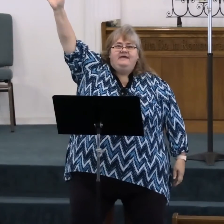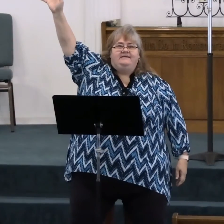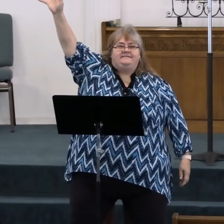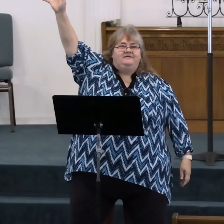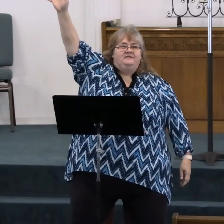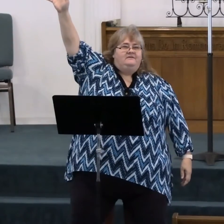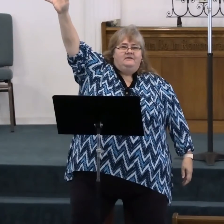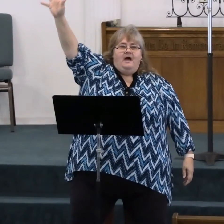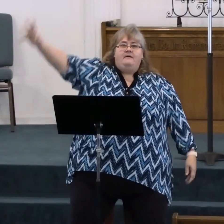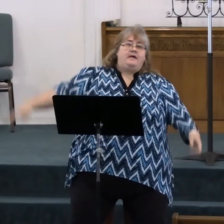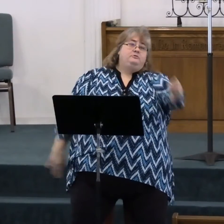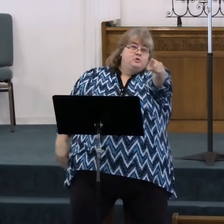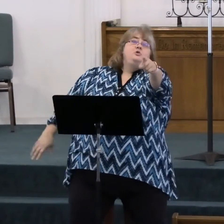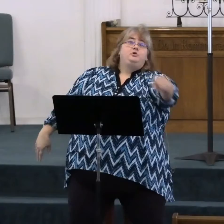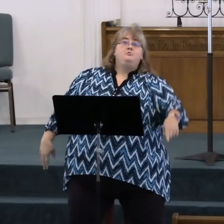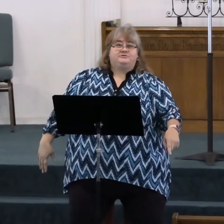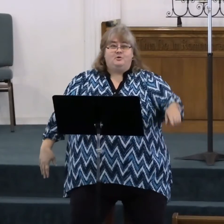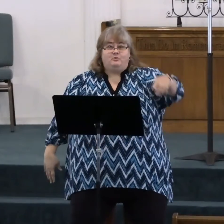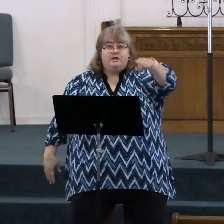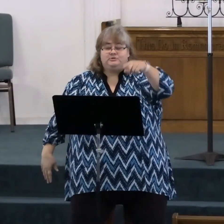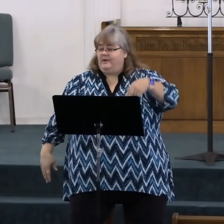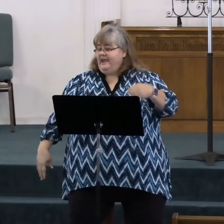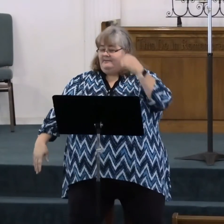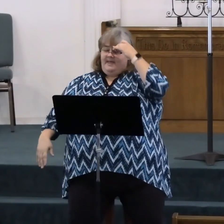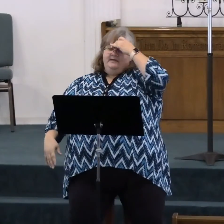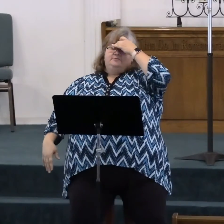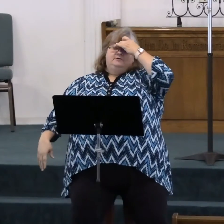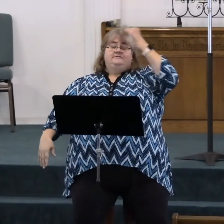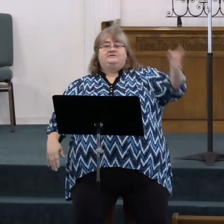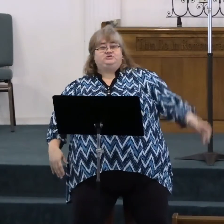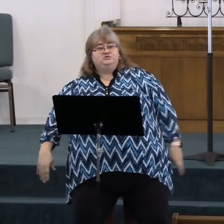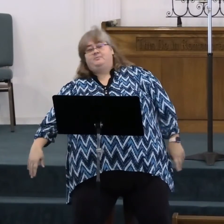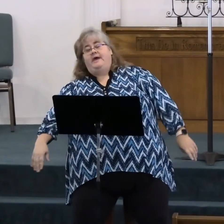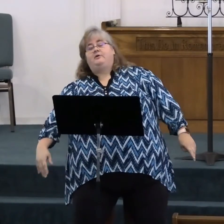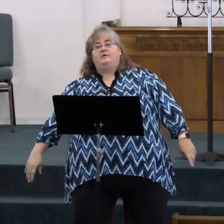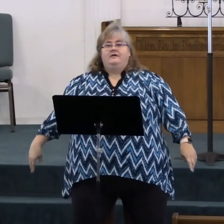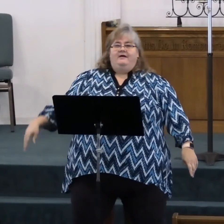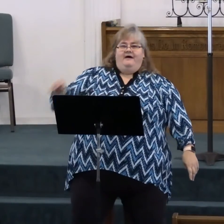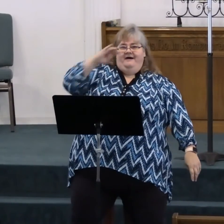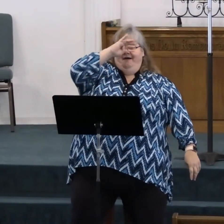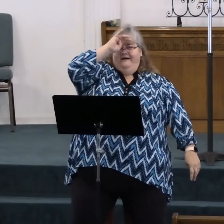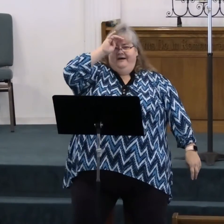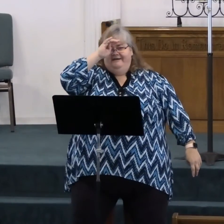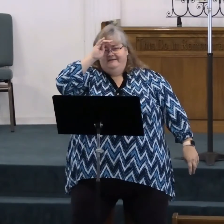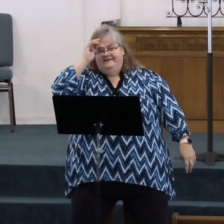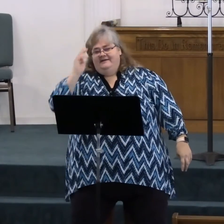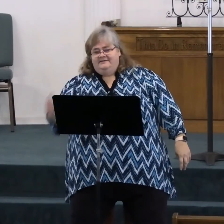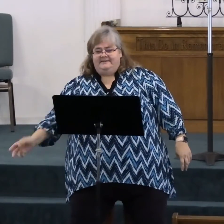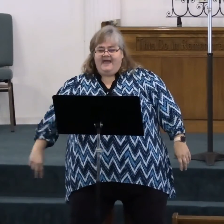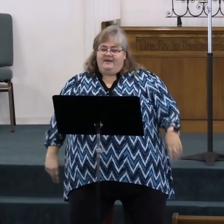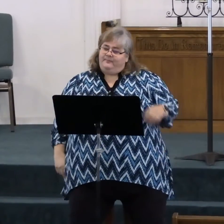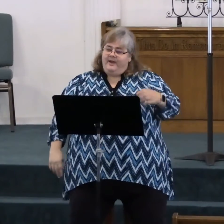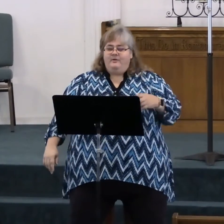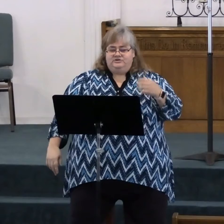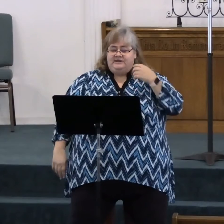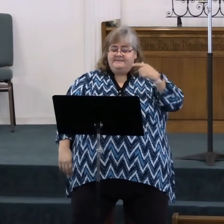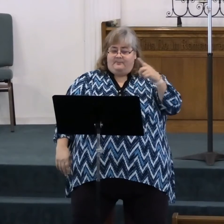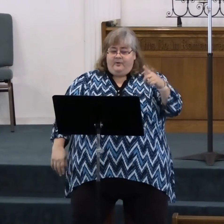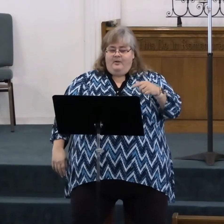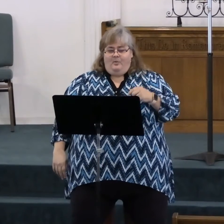this? I knew you was going to raise your hand. My goodness, Ginger better. She got a prayer. She is a prayer